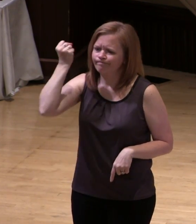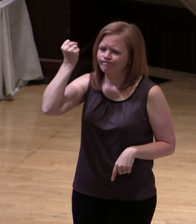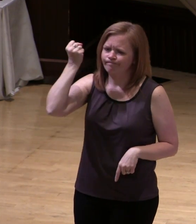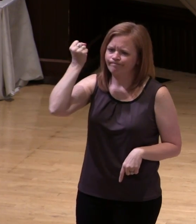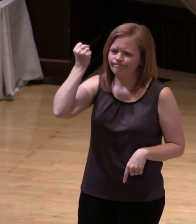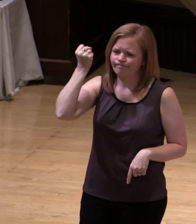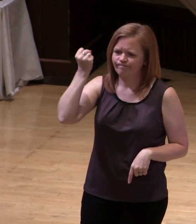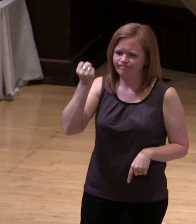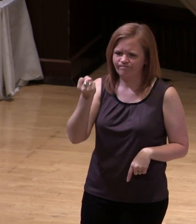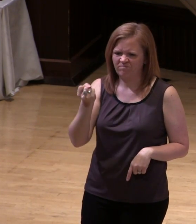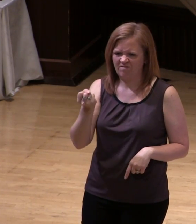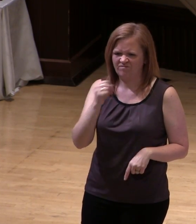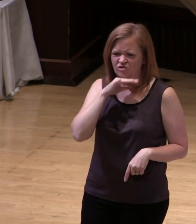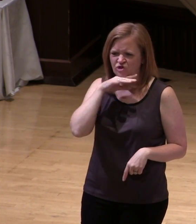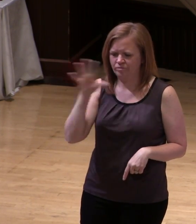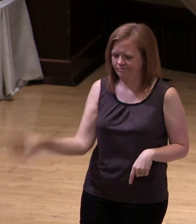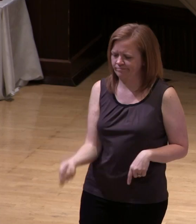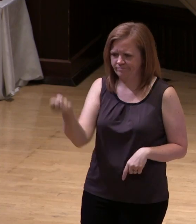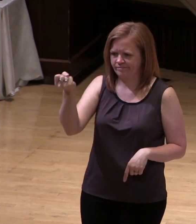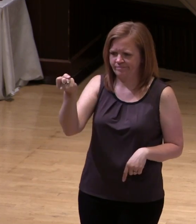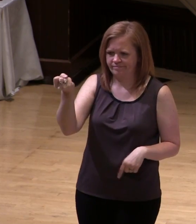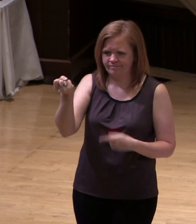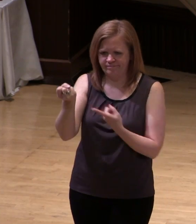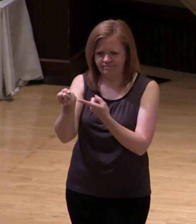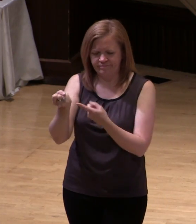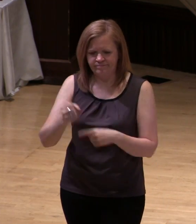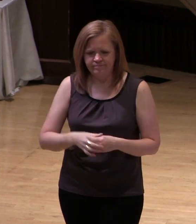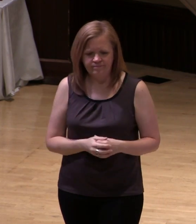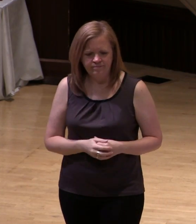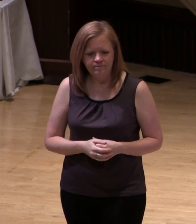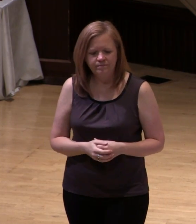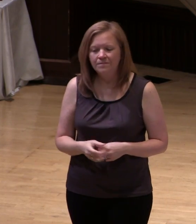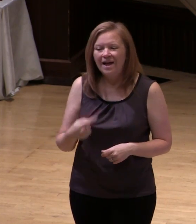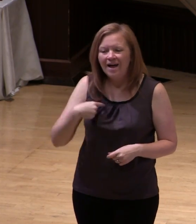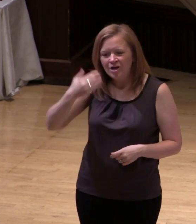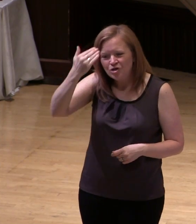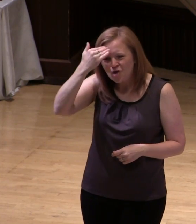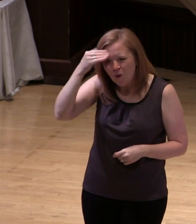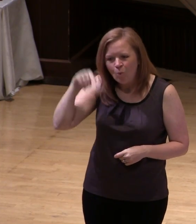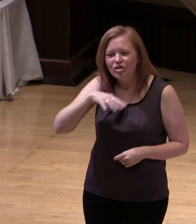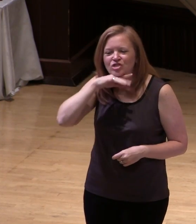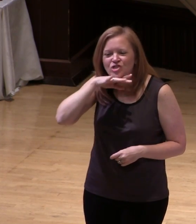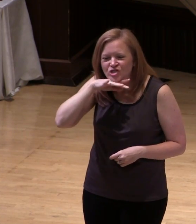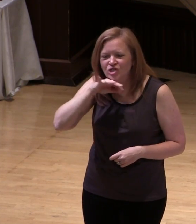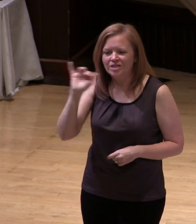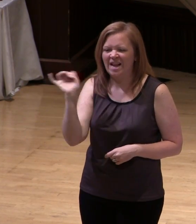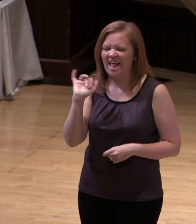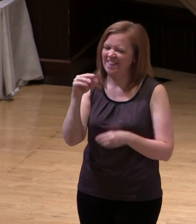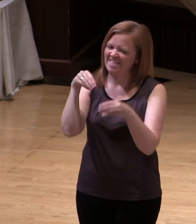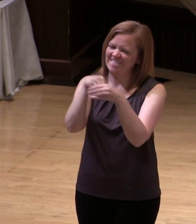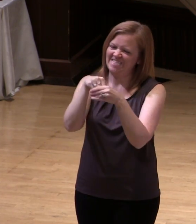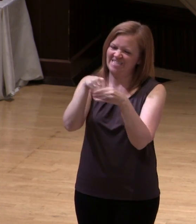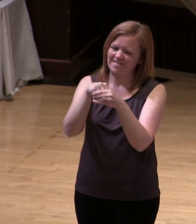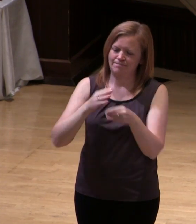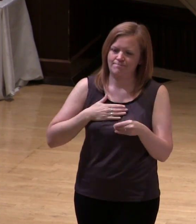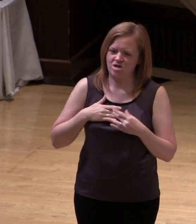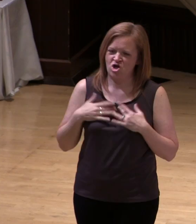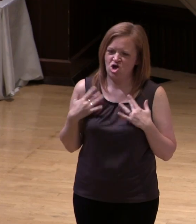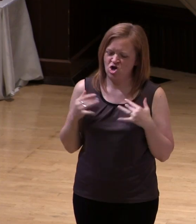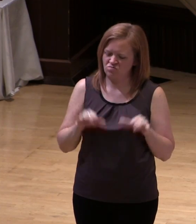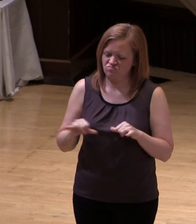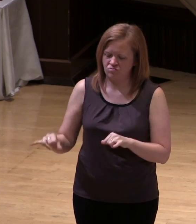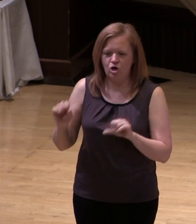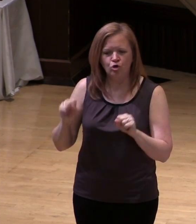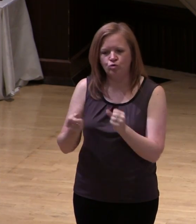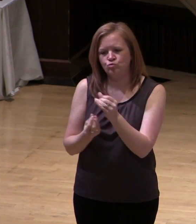handful of the earth. And she said, "I know this dirt like the inside of my heart. I